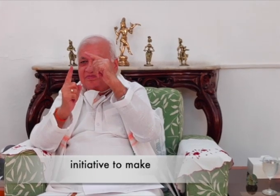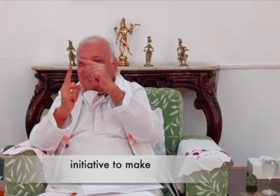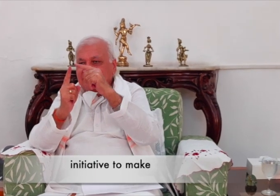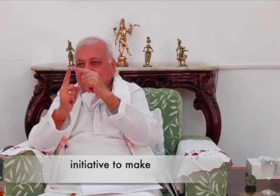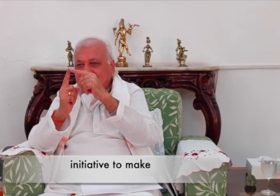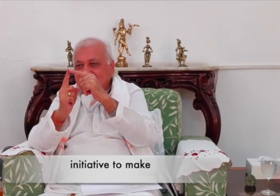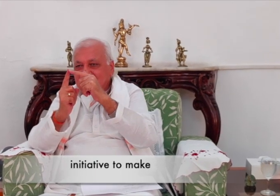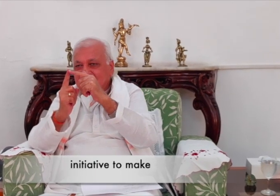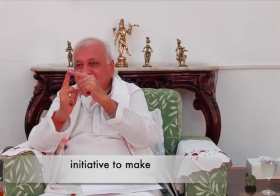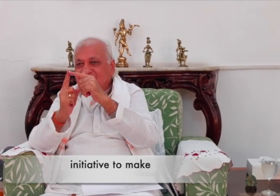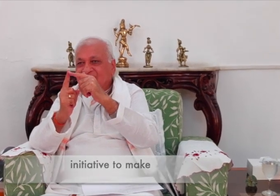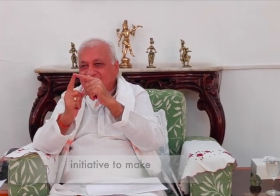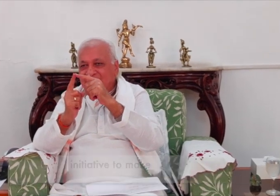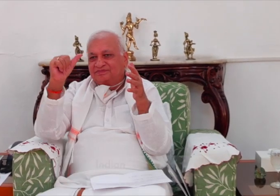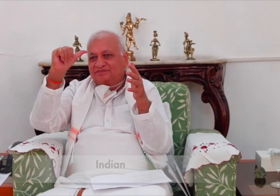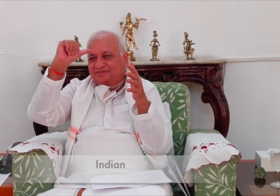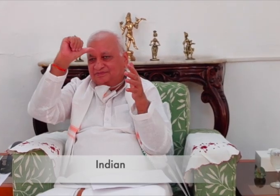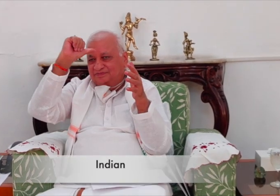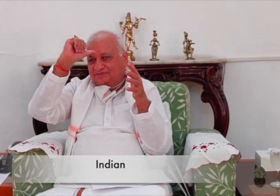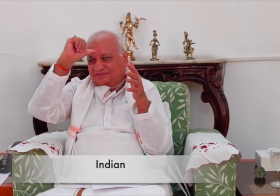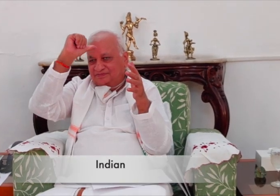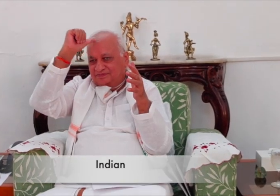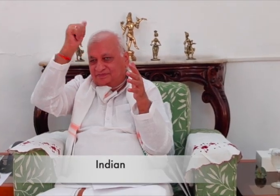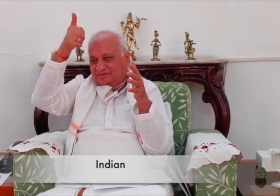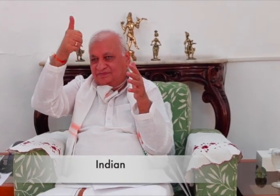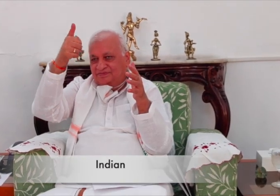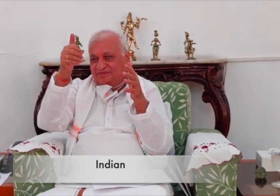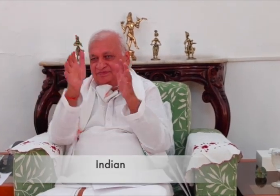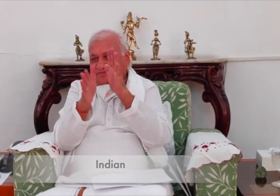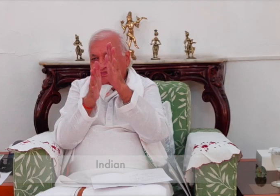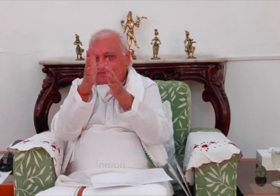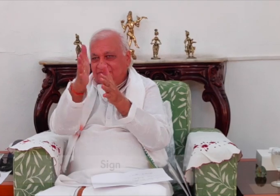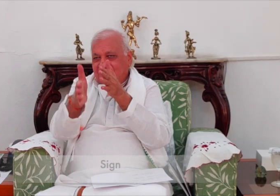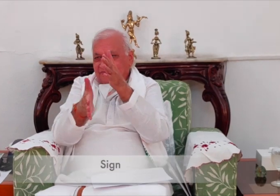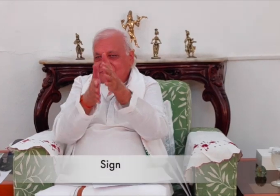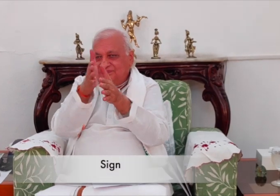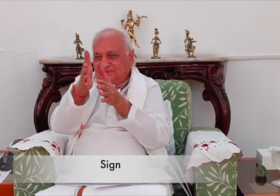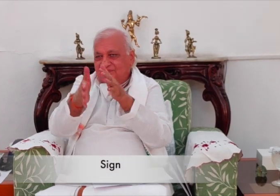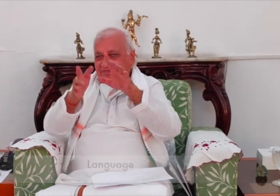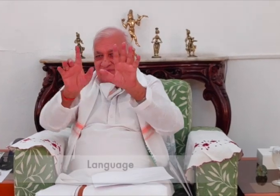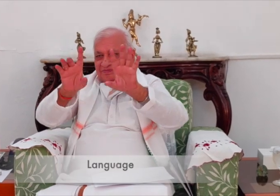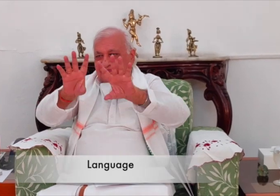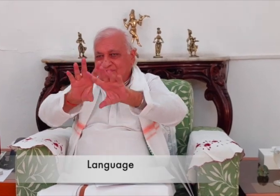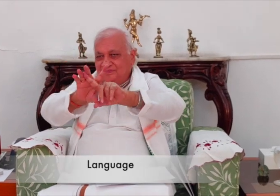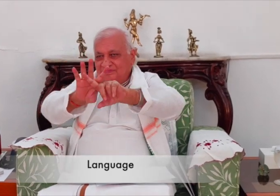to make Indian Sign Language